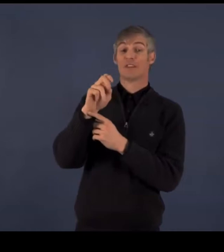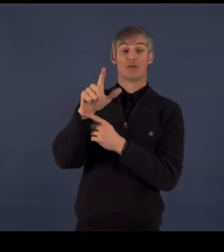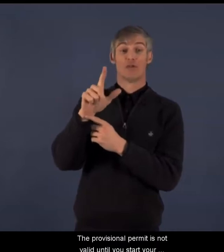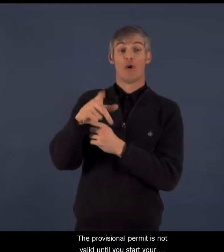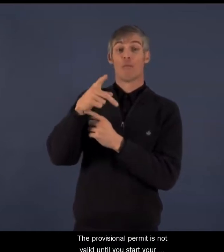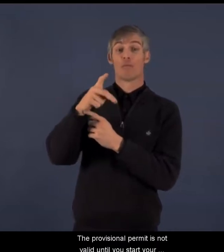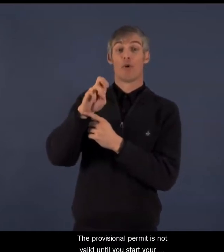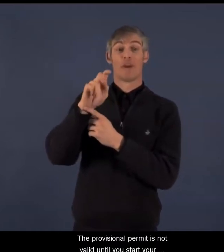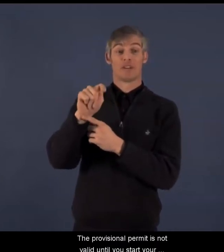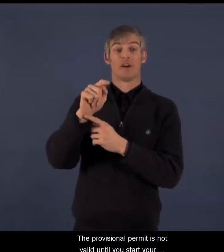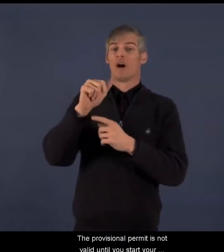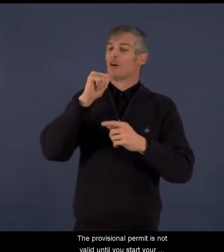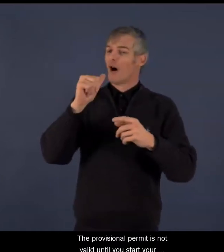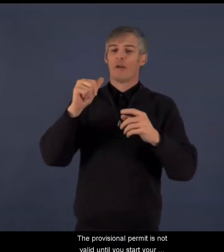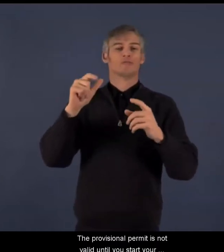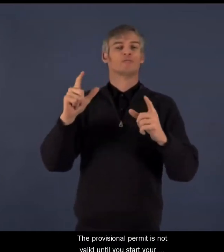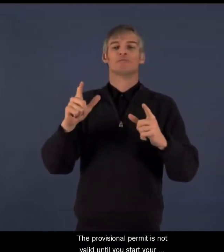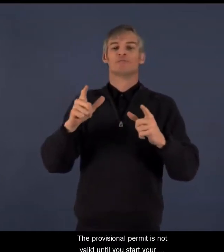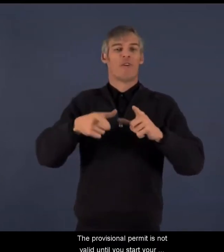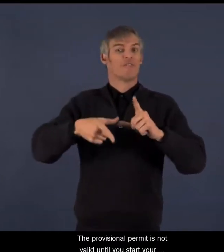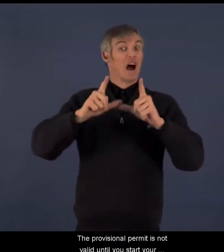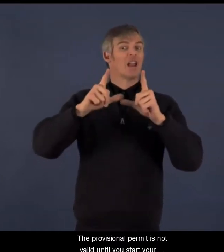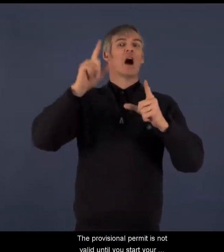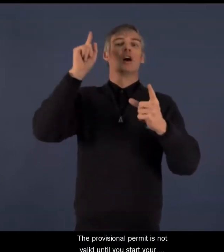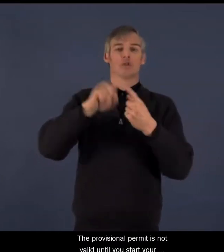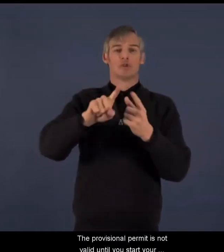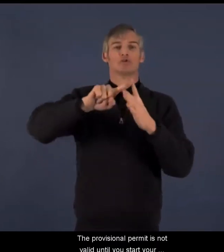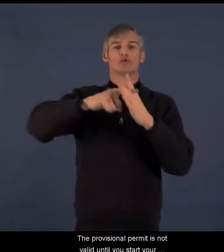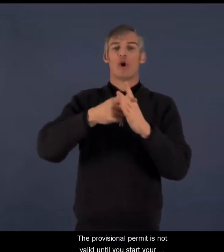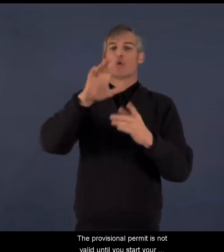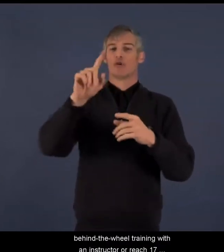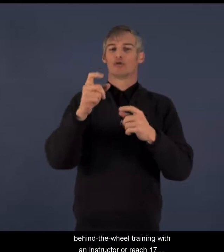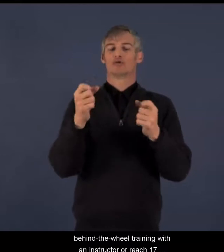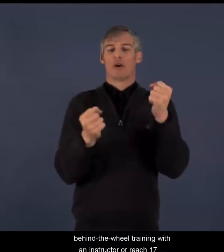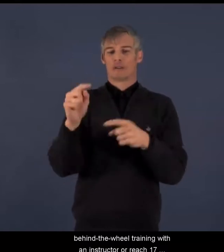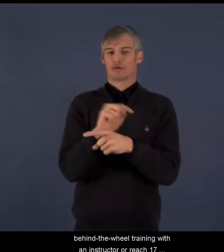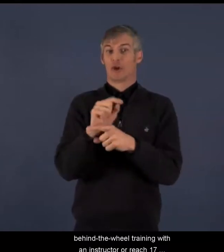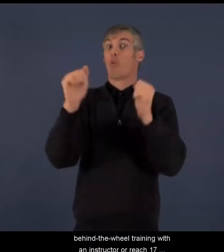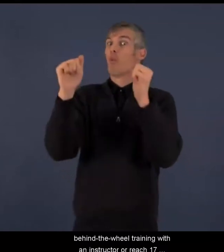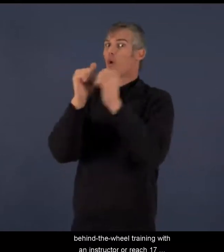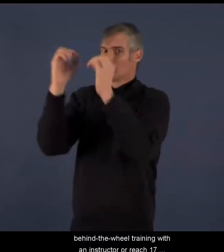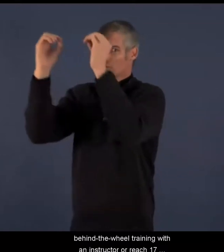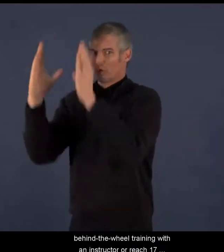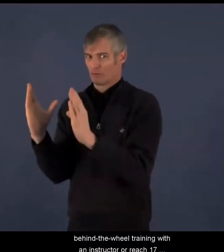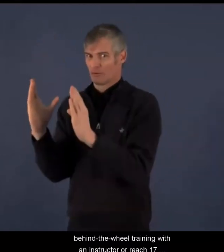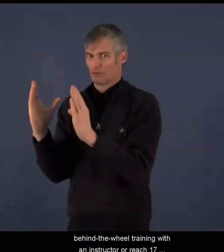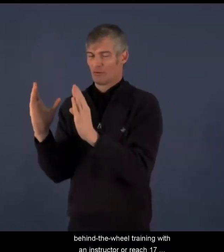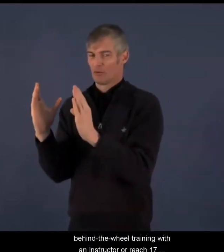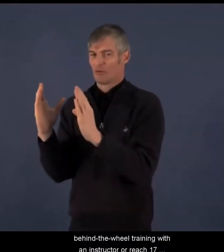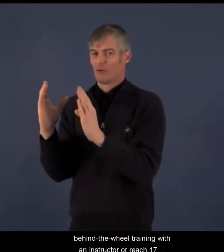The provisional permit is not valid until you start your behind the wheel training with an instructor